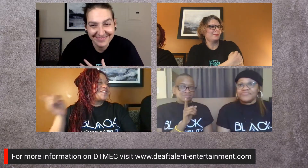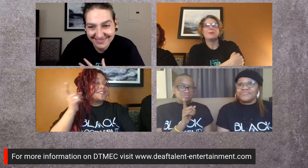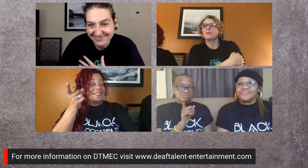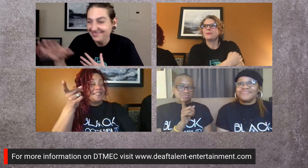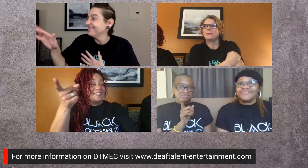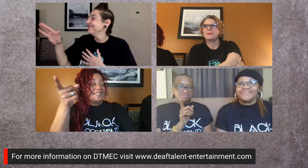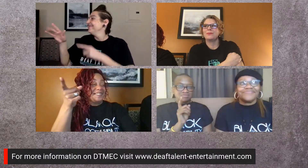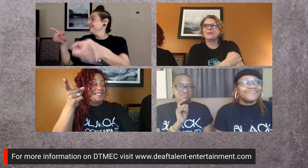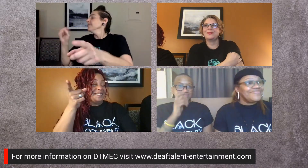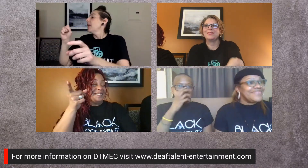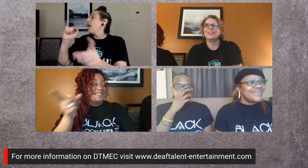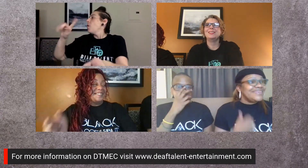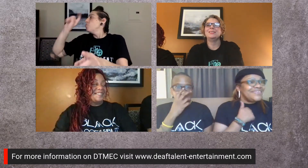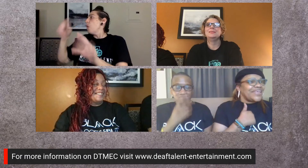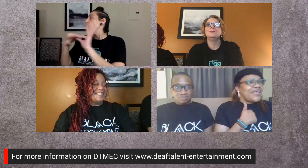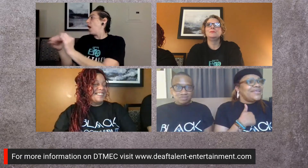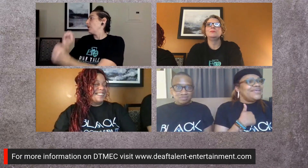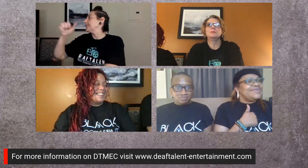hey Jade.